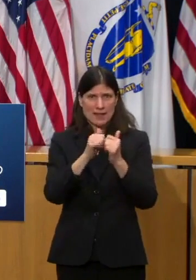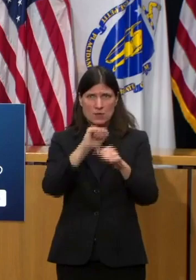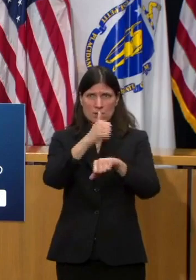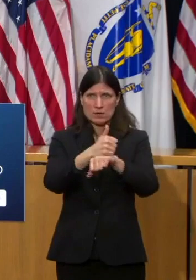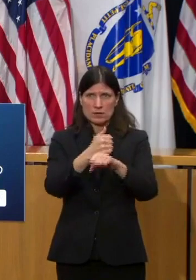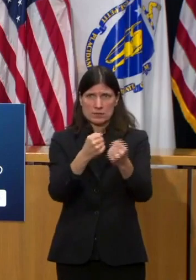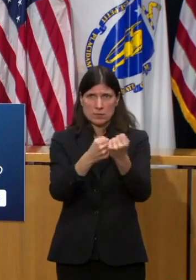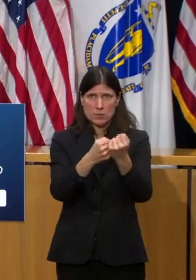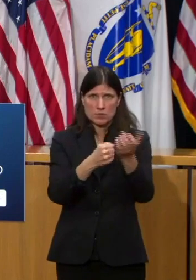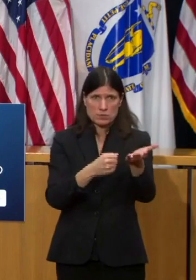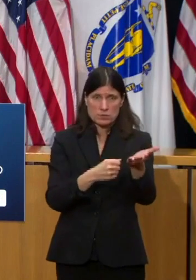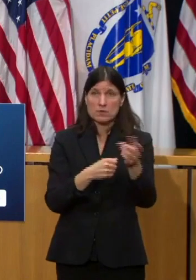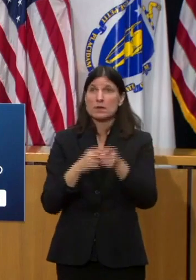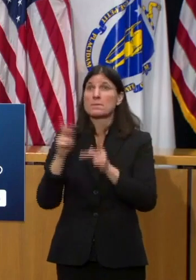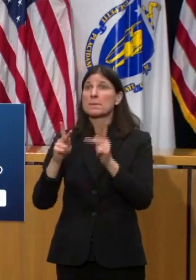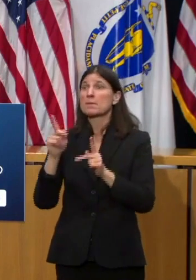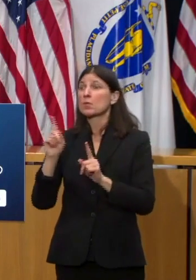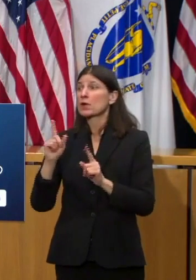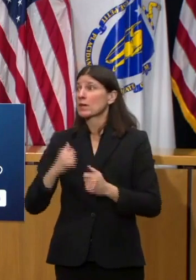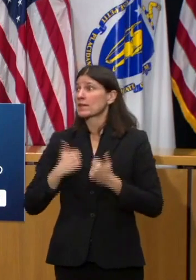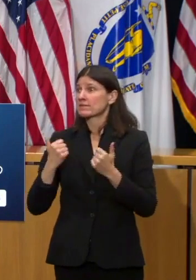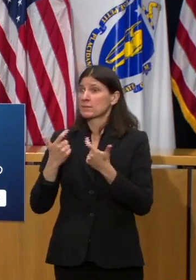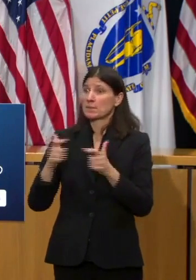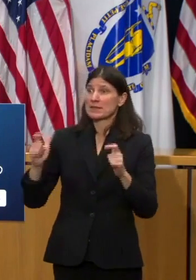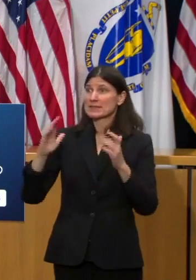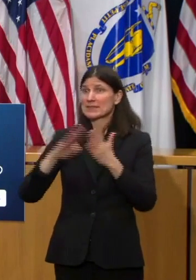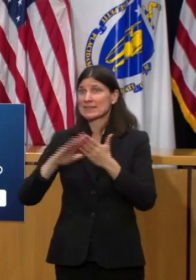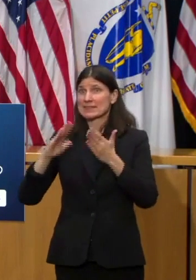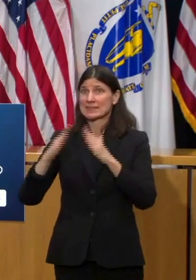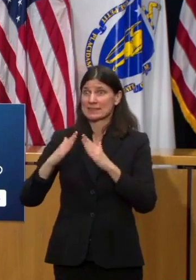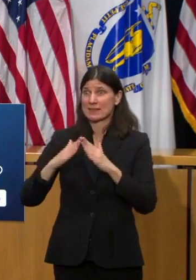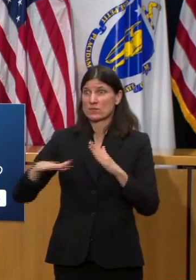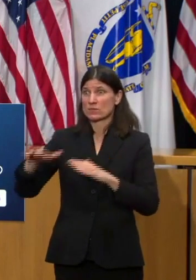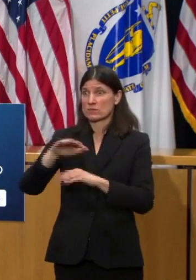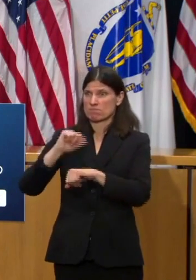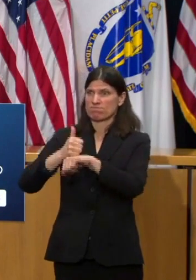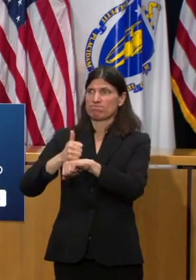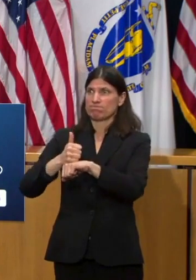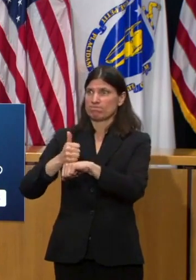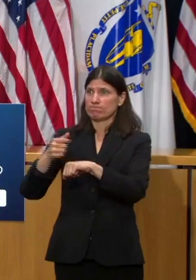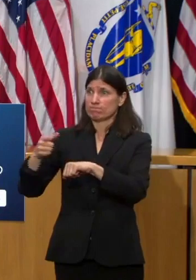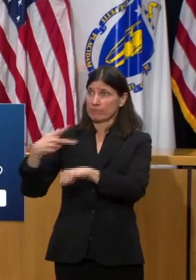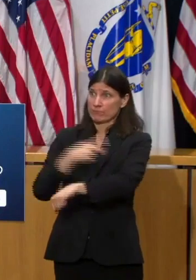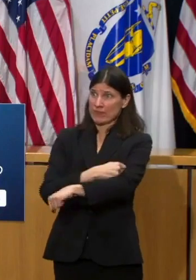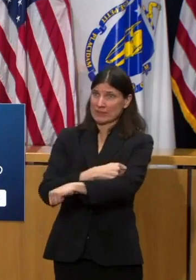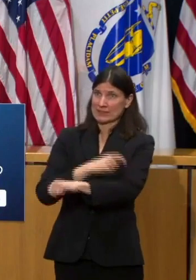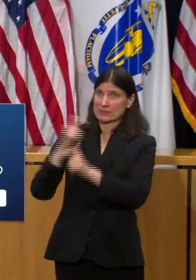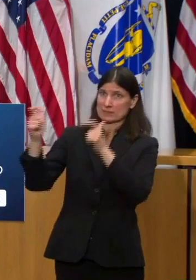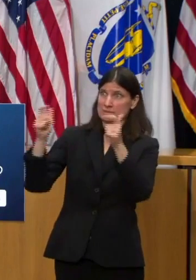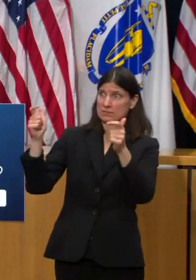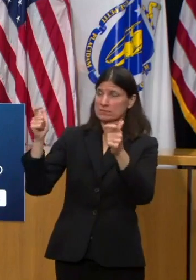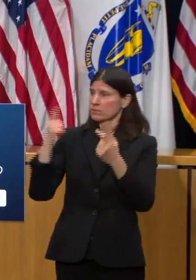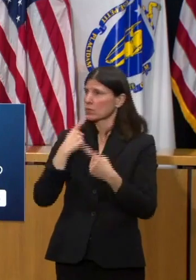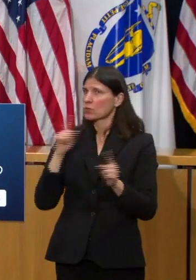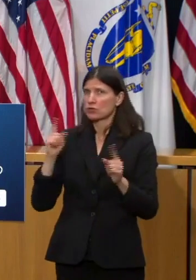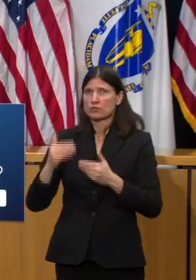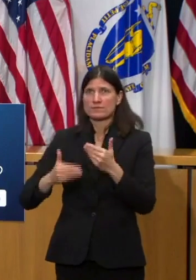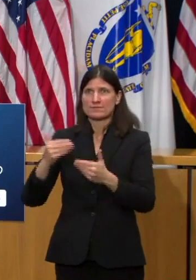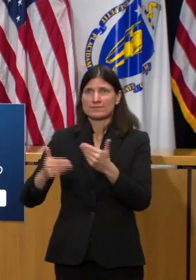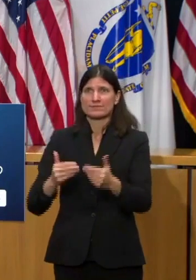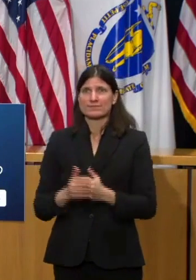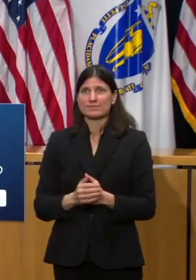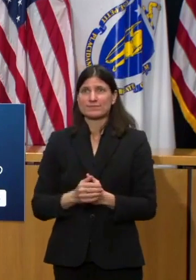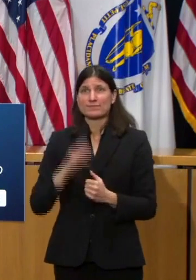their communities and make that work effectively. But if we're going to do a lot of people quickly, you got to be doing more than a couple of